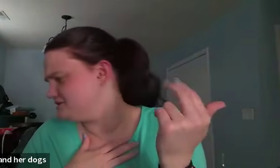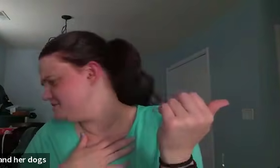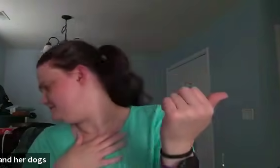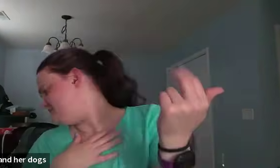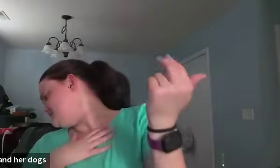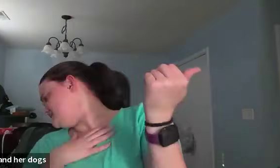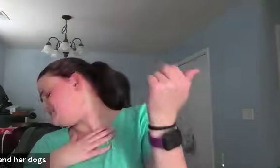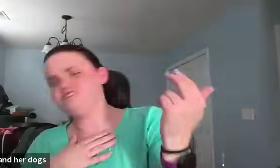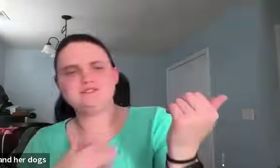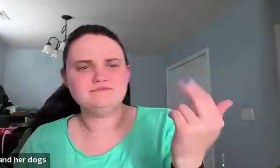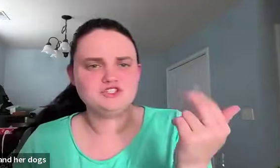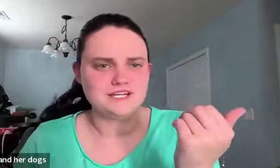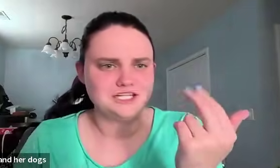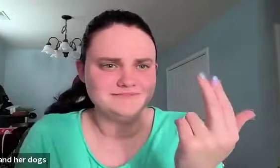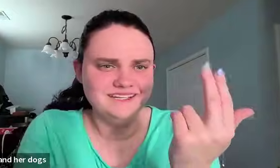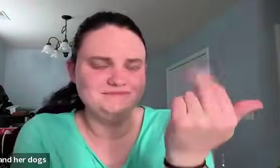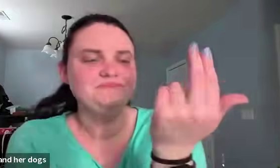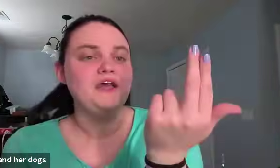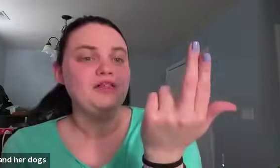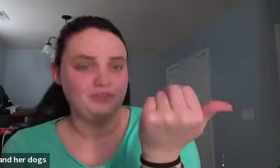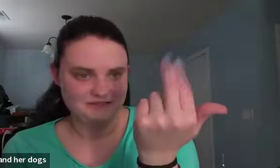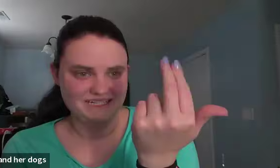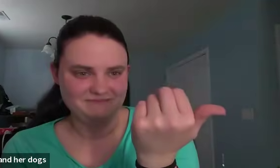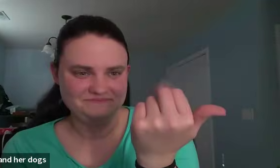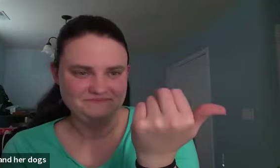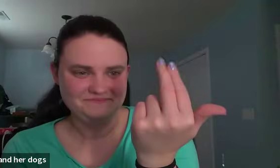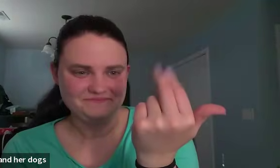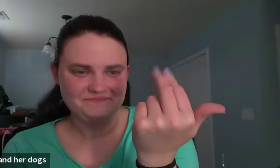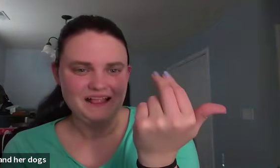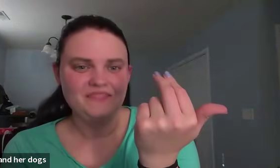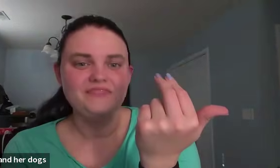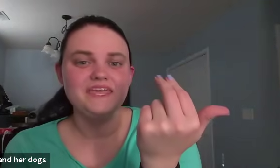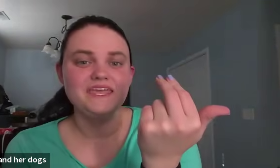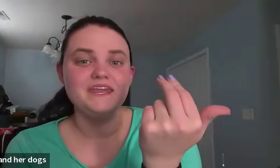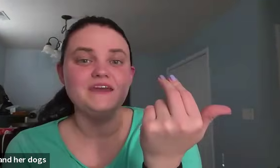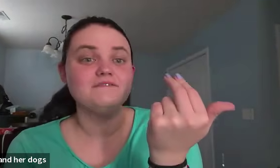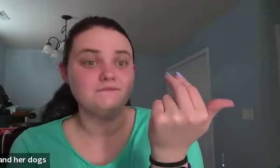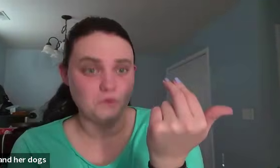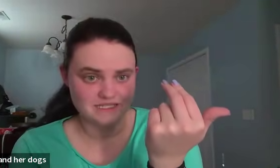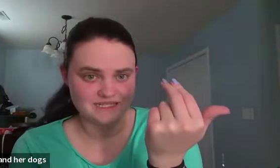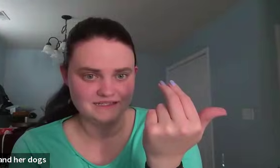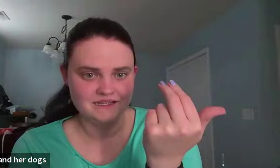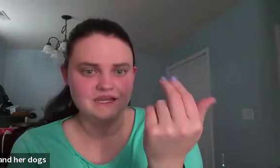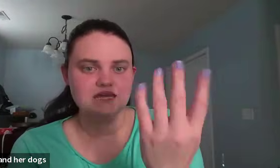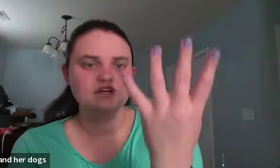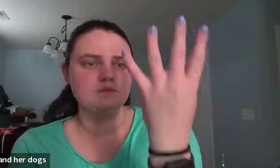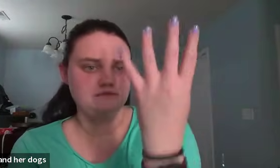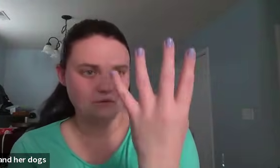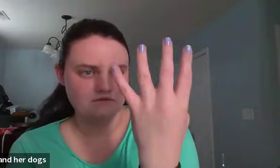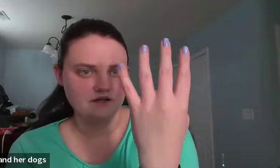first. He's just stretching. 13. Then 14 is going to be 4